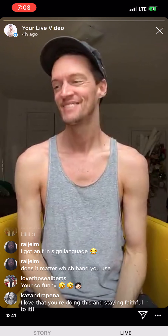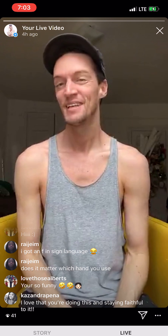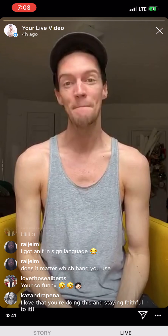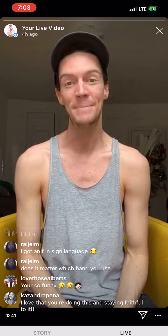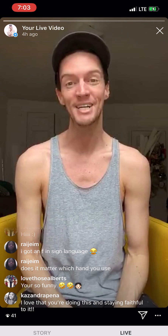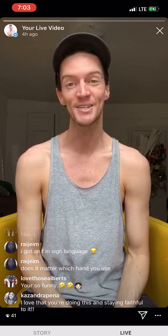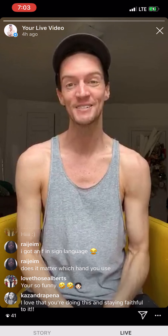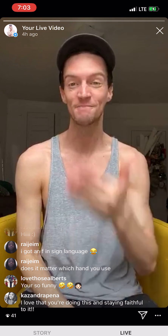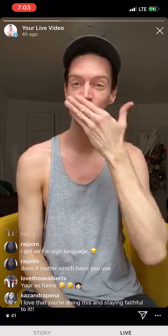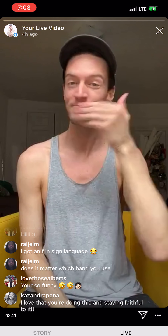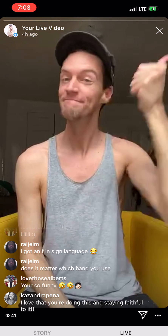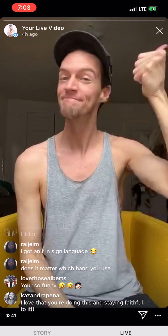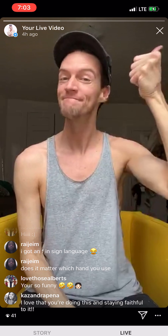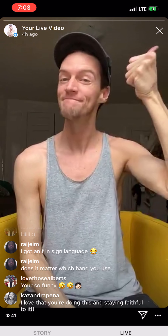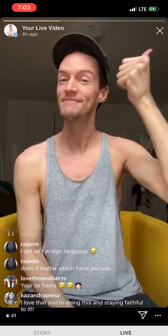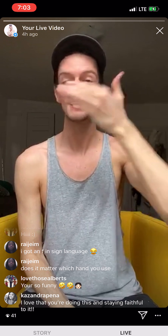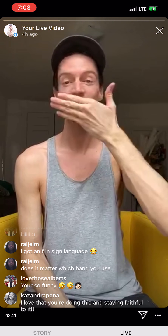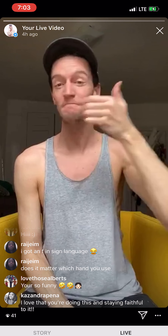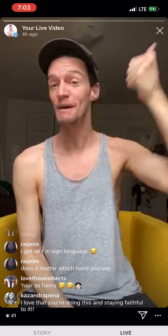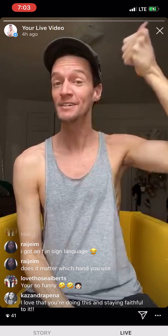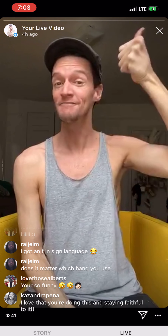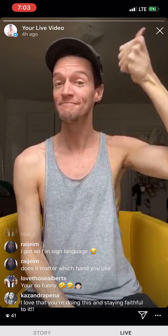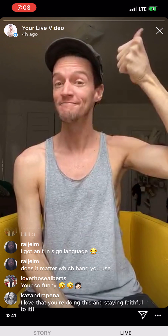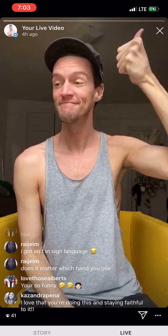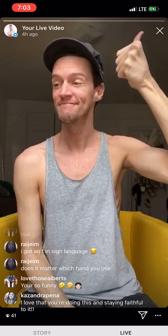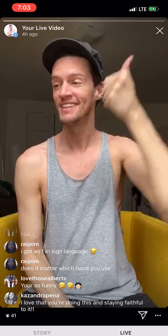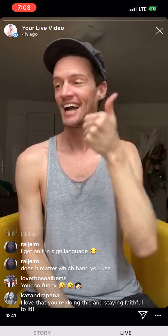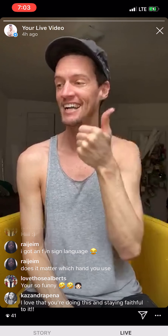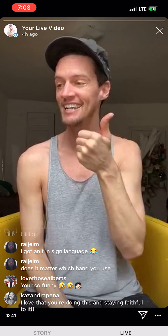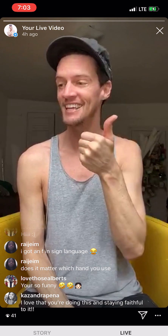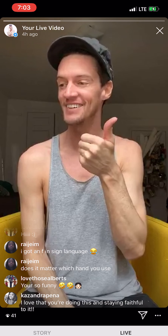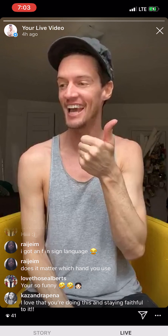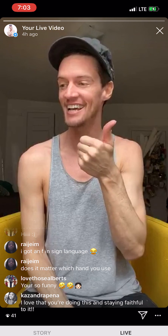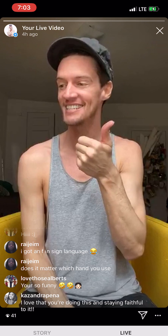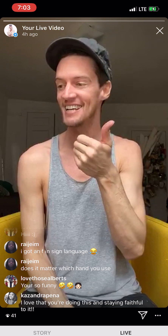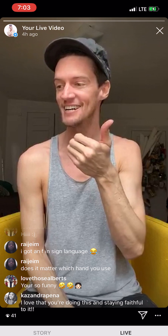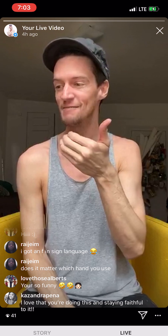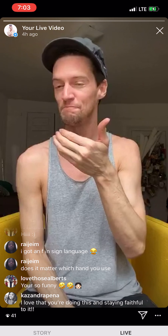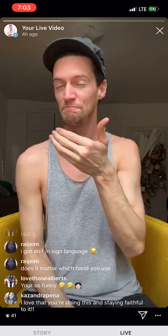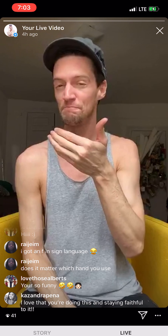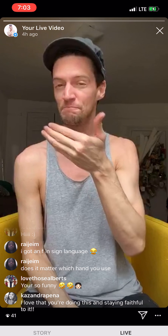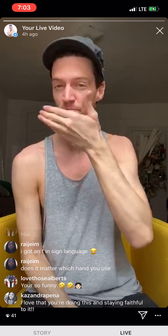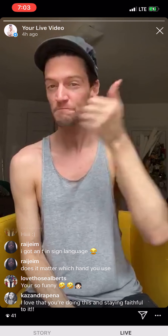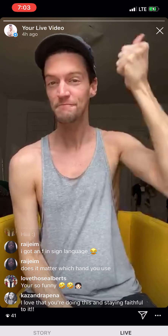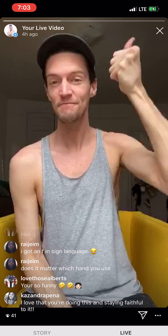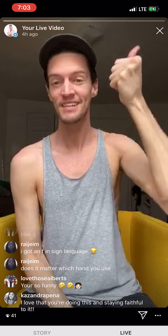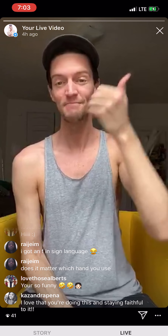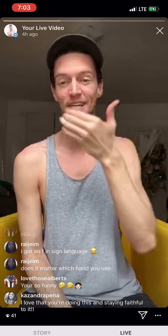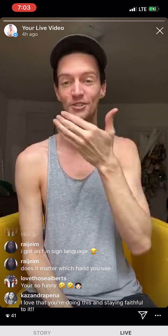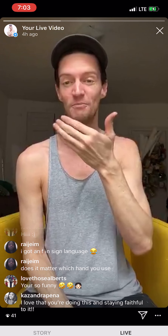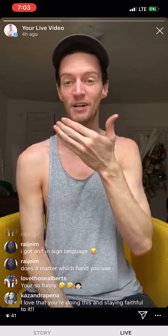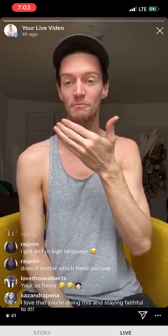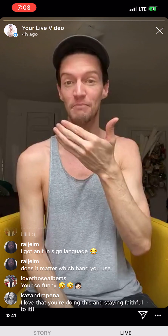Better. Better. Better. I kind of think of it as making your smile bigger.